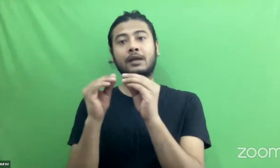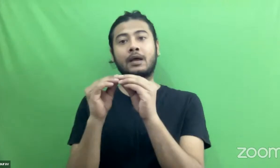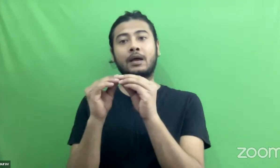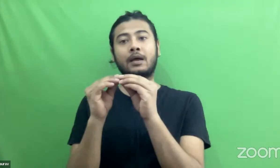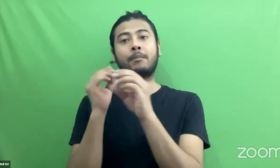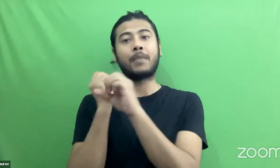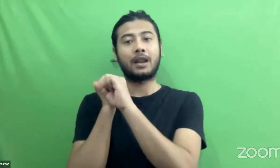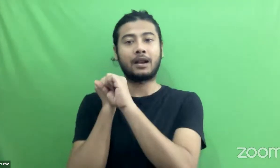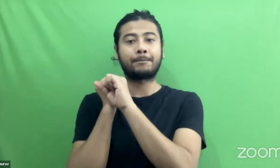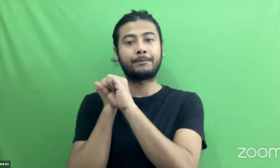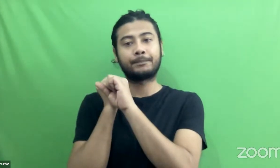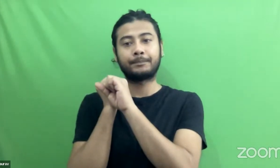Have a look again.